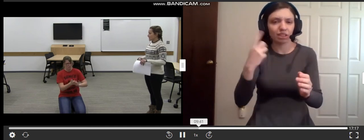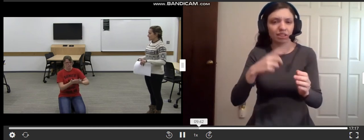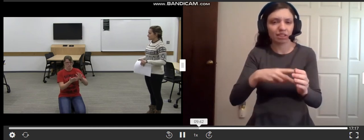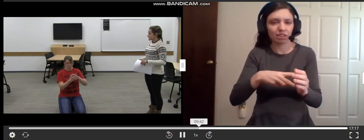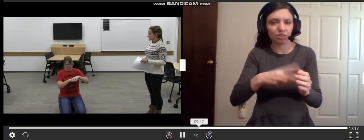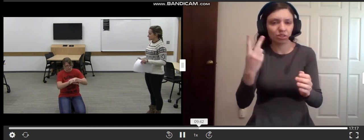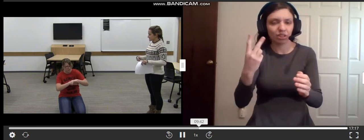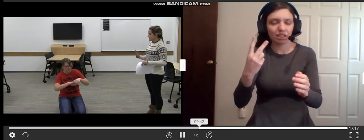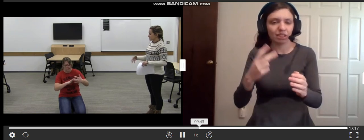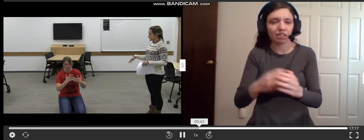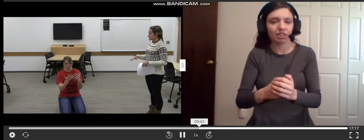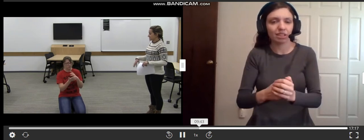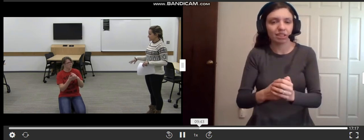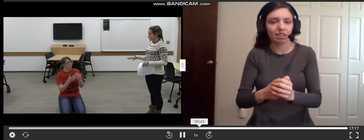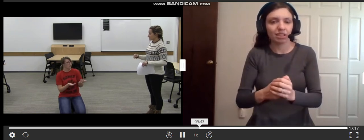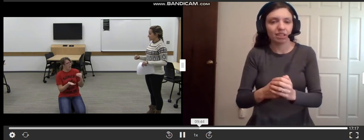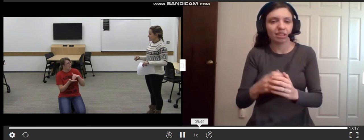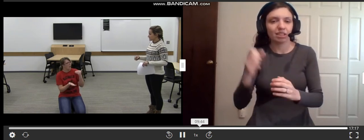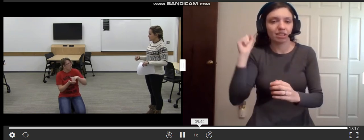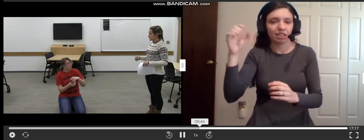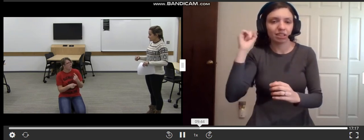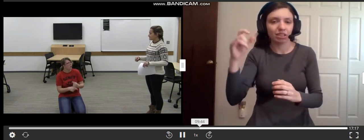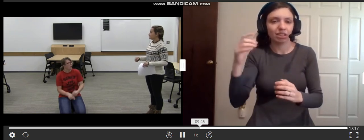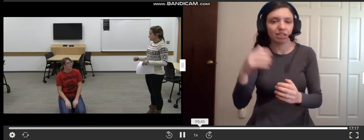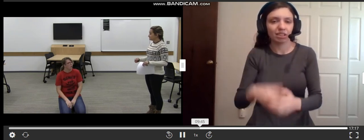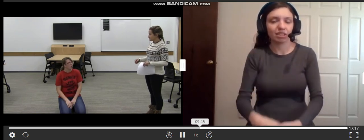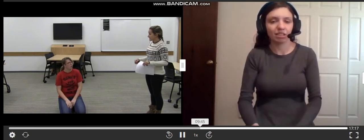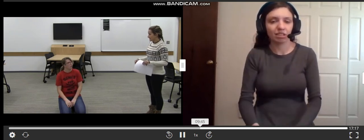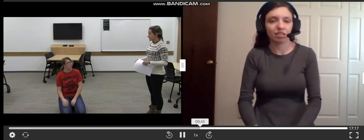once, twice, because it's still the Shakespeare language.